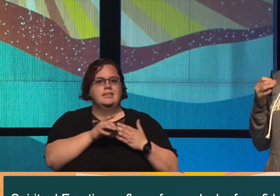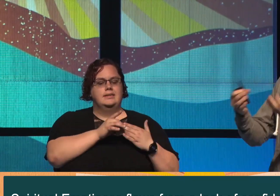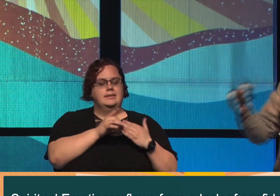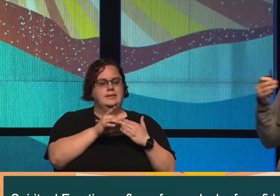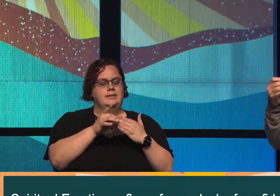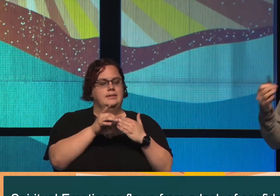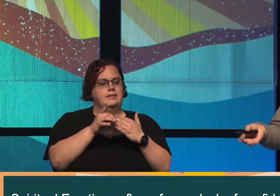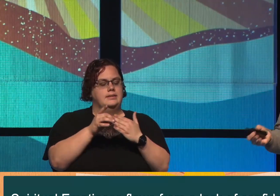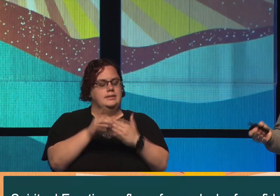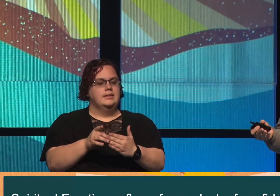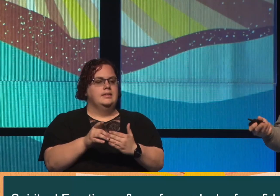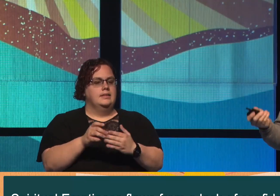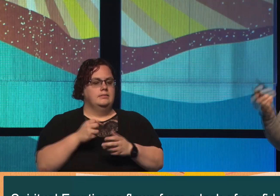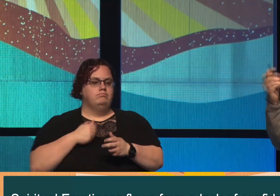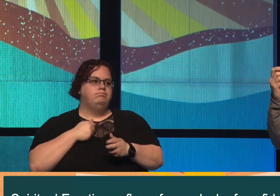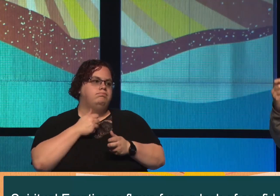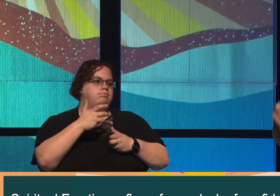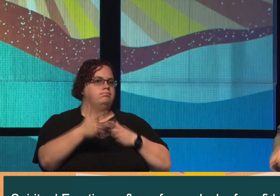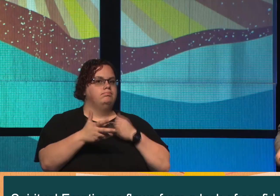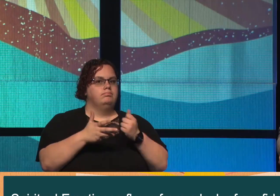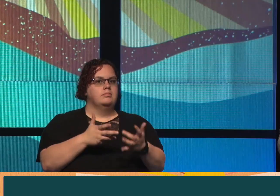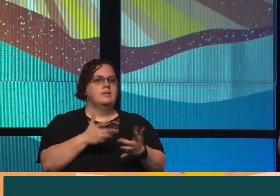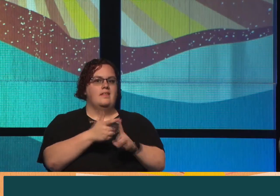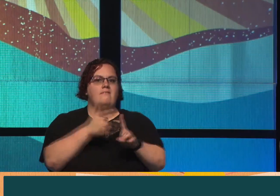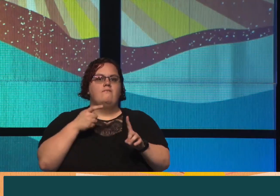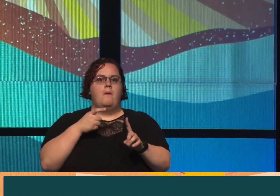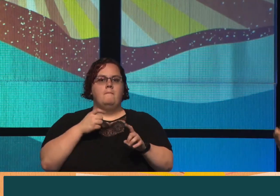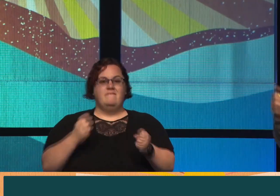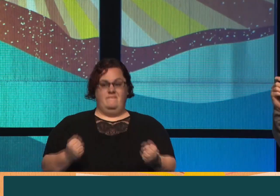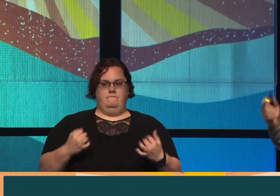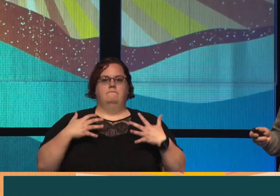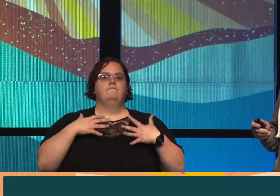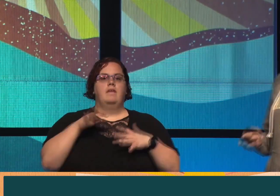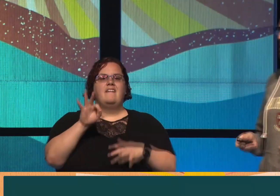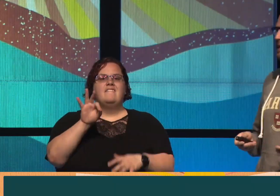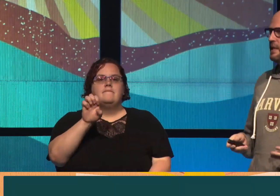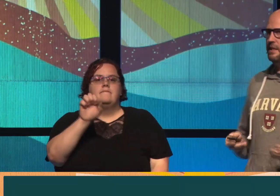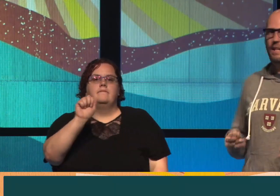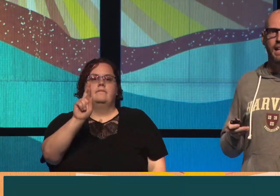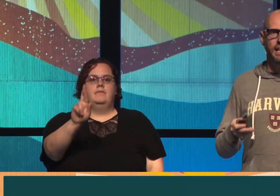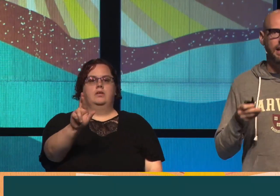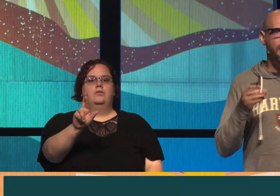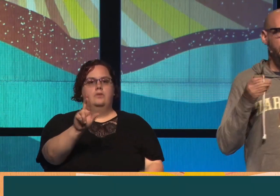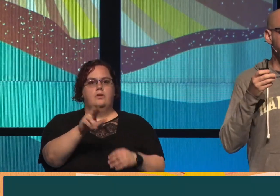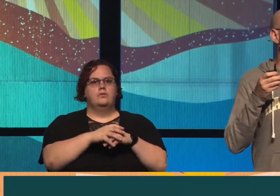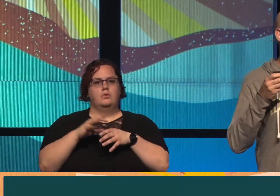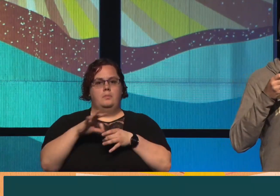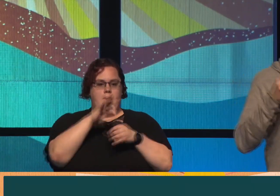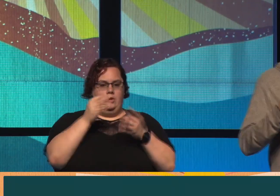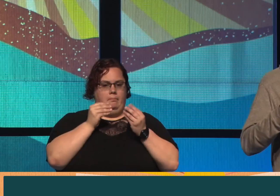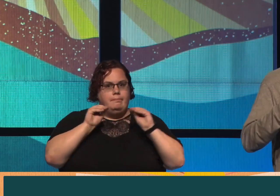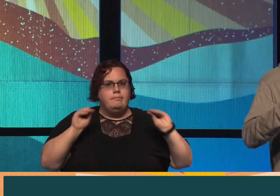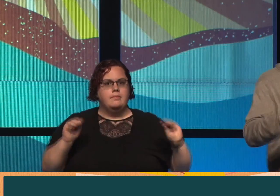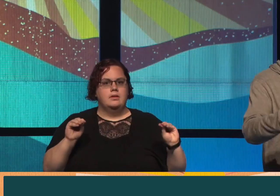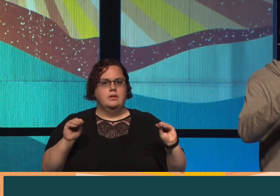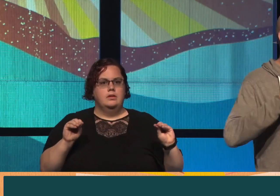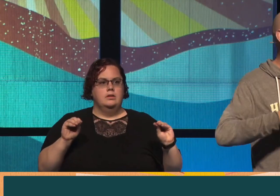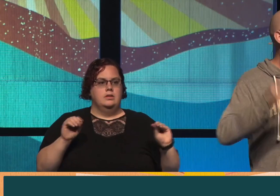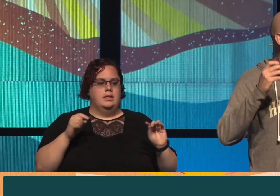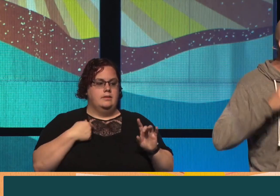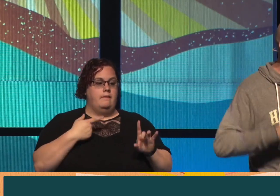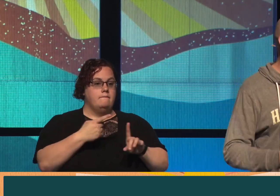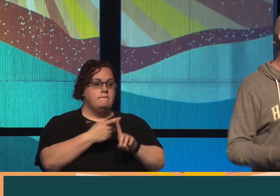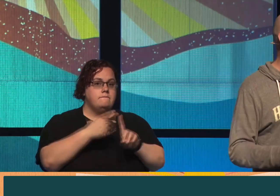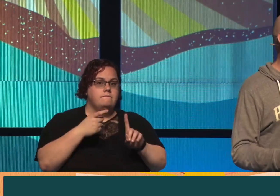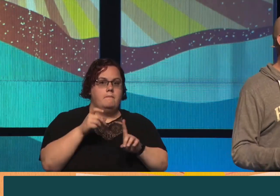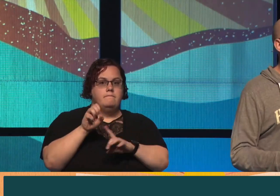and comes and flows out of a place of fear, right? So spiritual emptiness is really flows out of